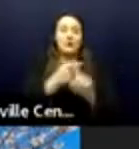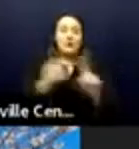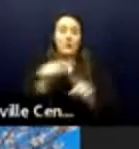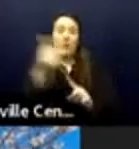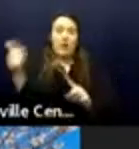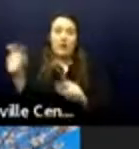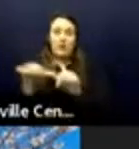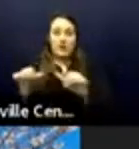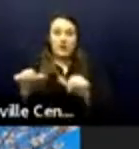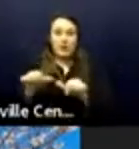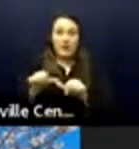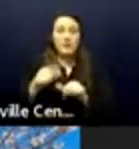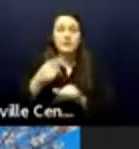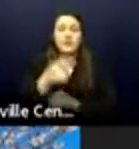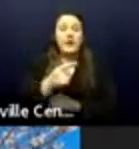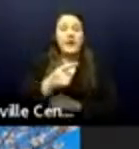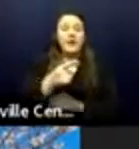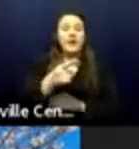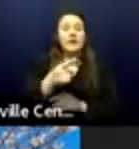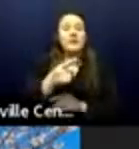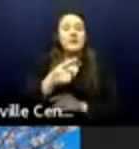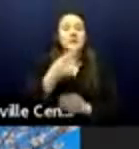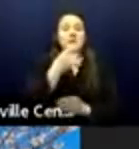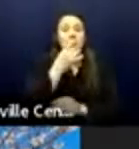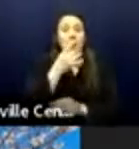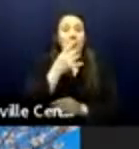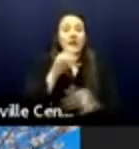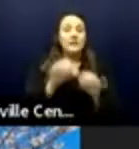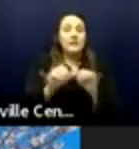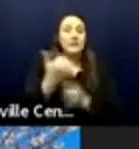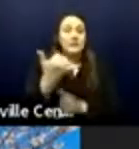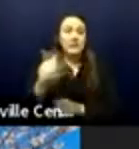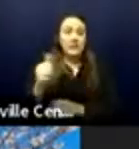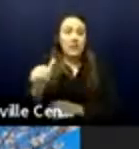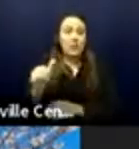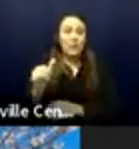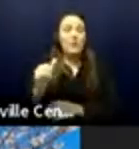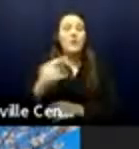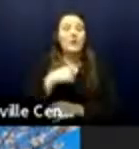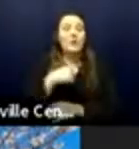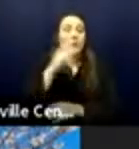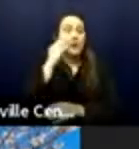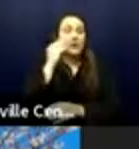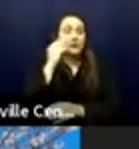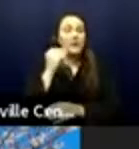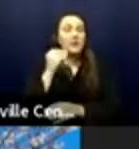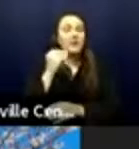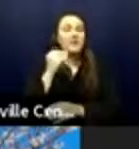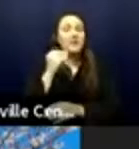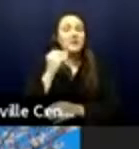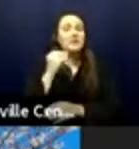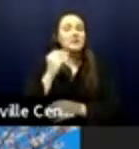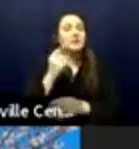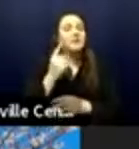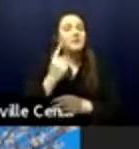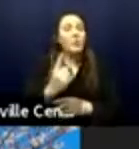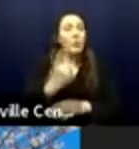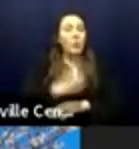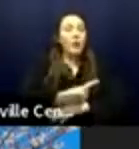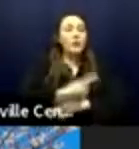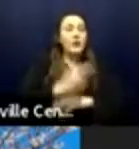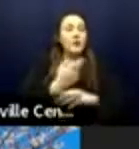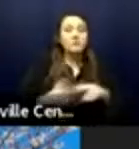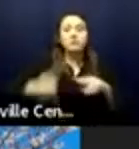This benchmark, the traffic light is yellow. We did experience a day of statistically significant